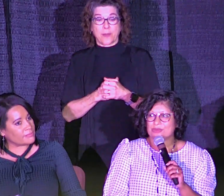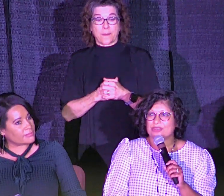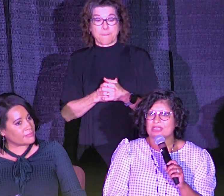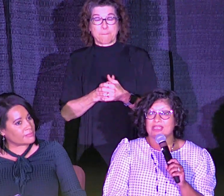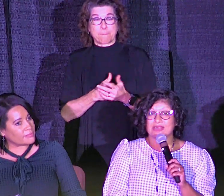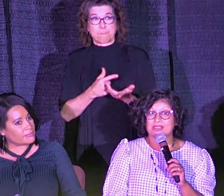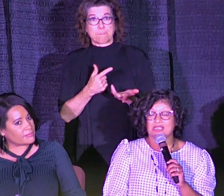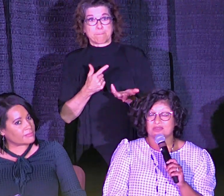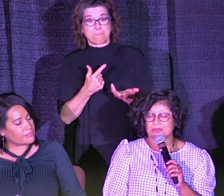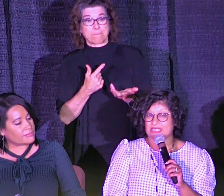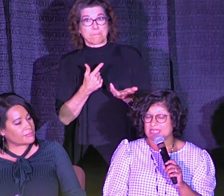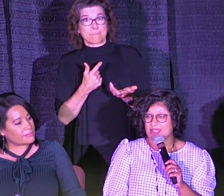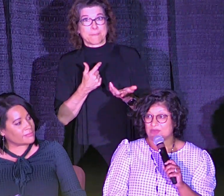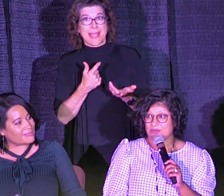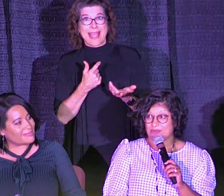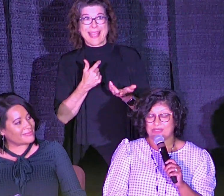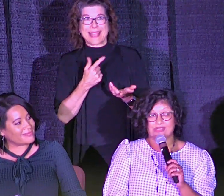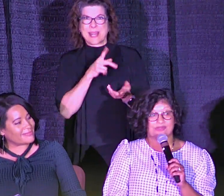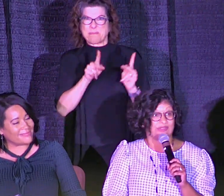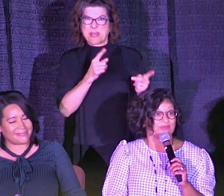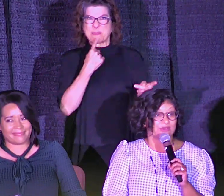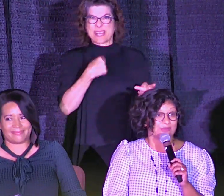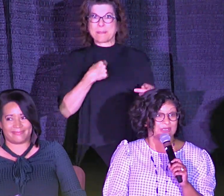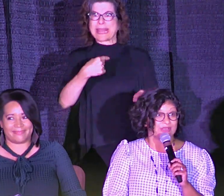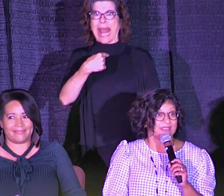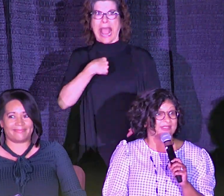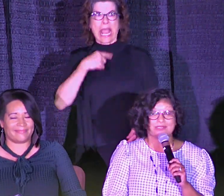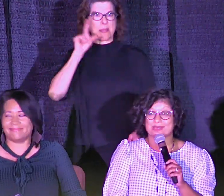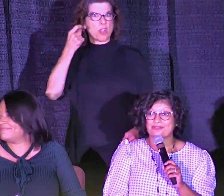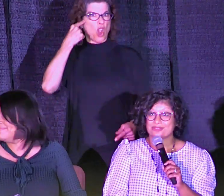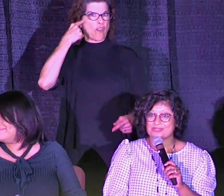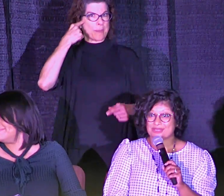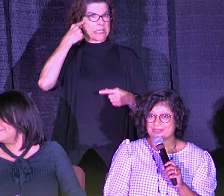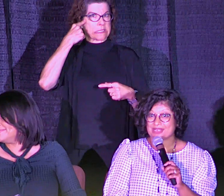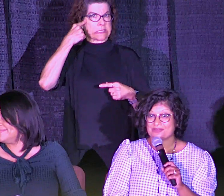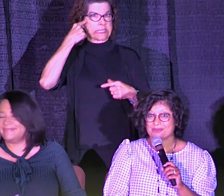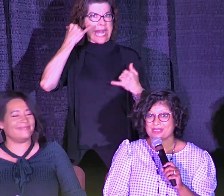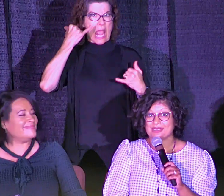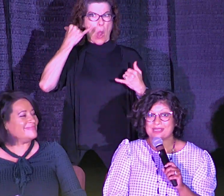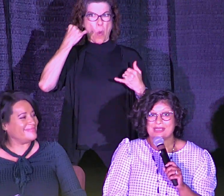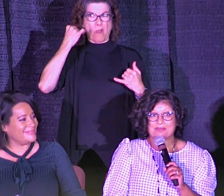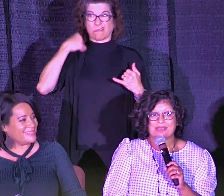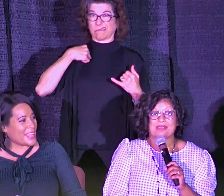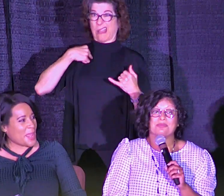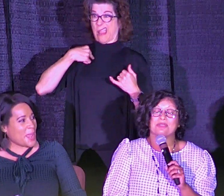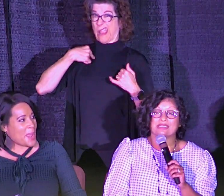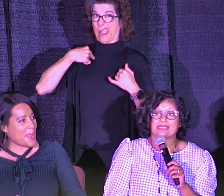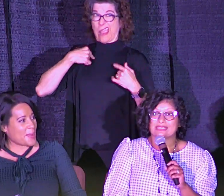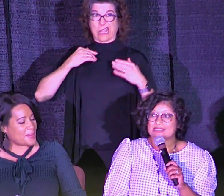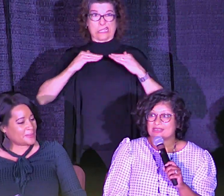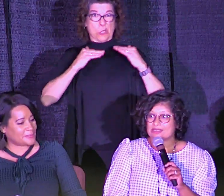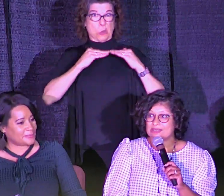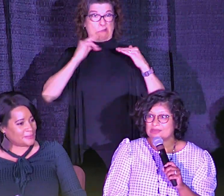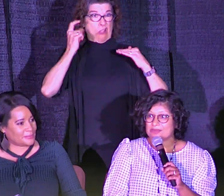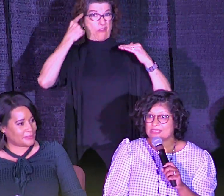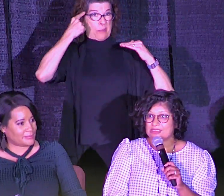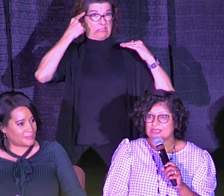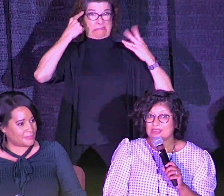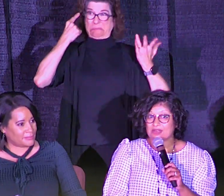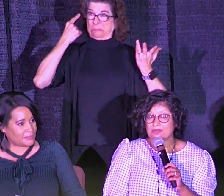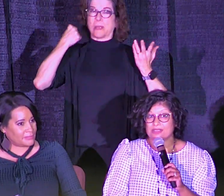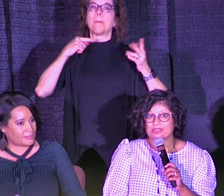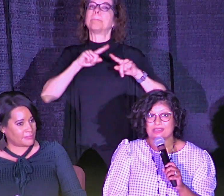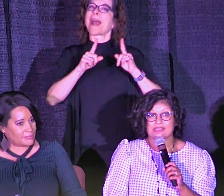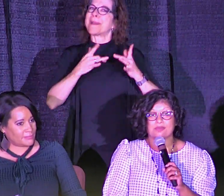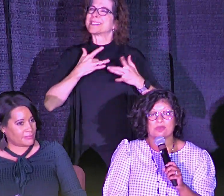I've been told that I am the government now, which feels very weird because this is my first time in government. But I'm really excited to be